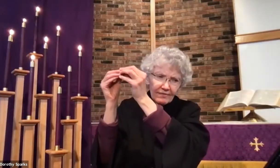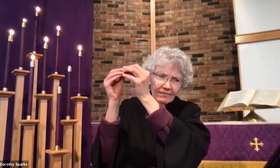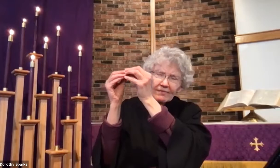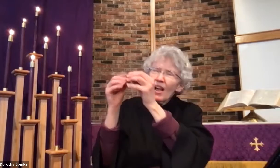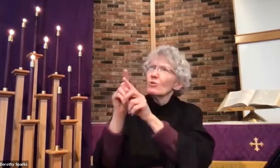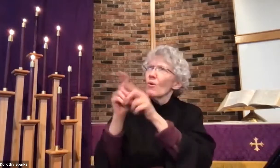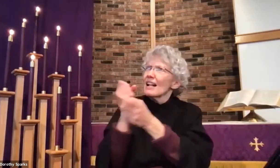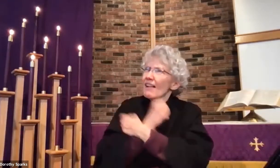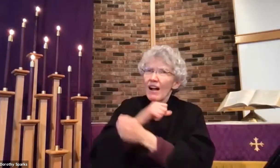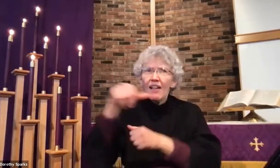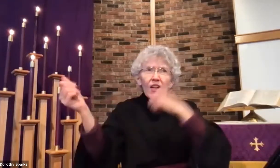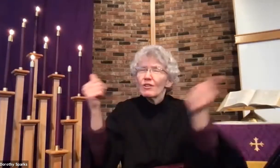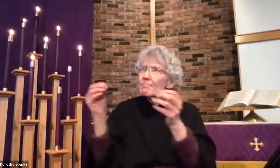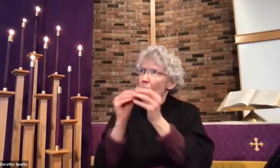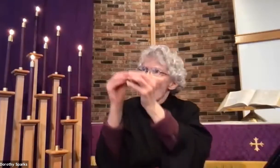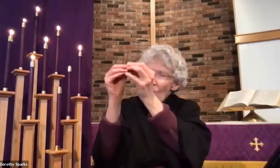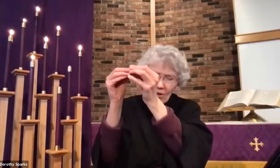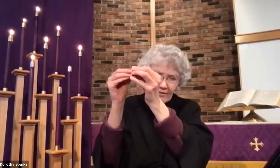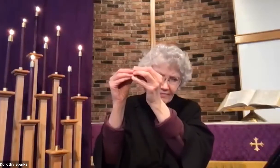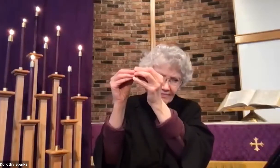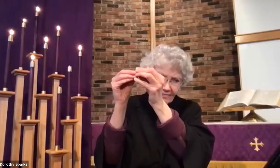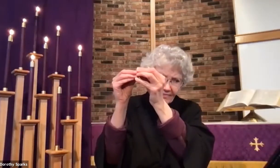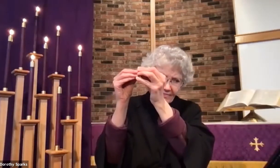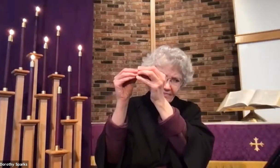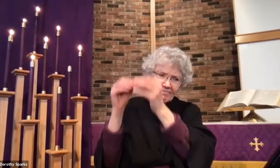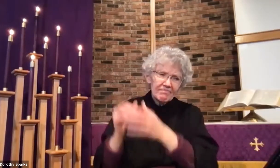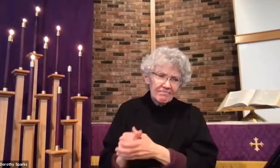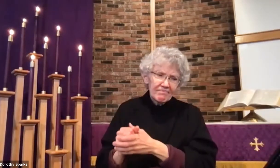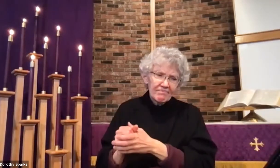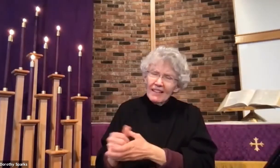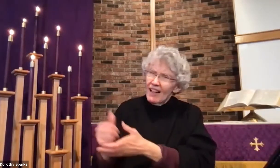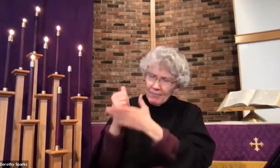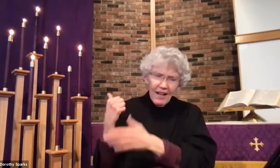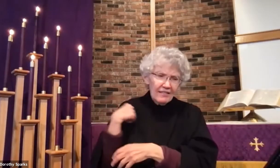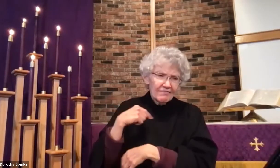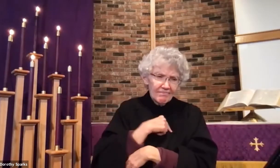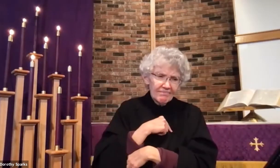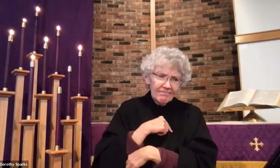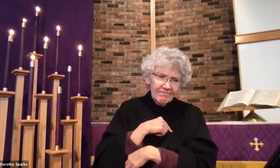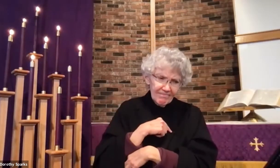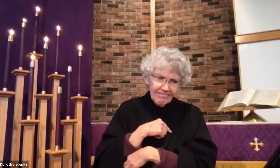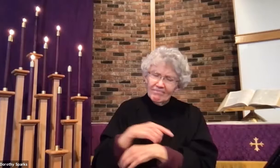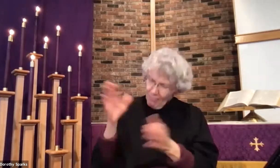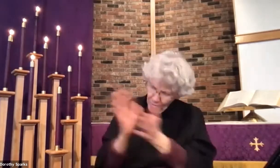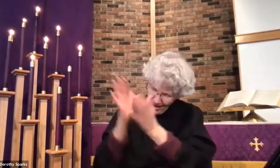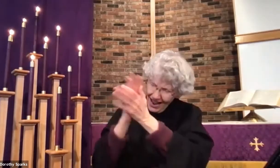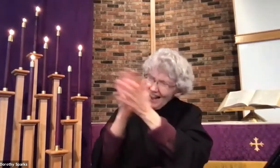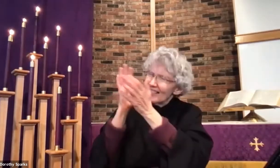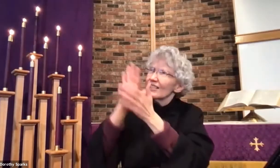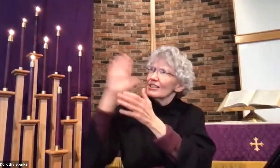hearts so that we can continue to love you more and to love others as well.